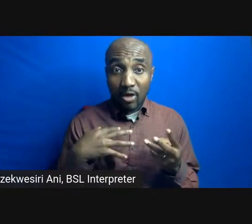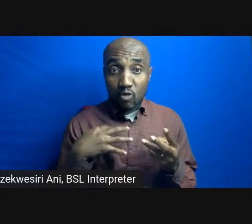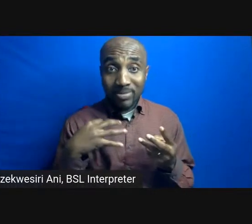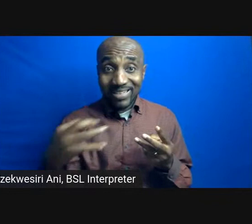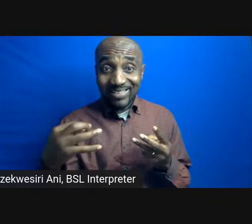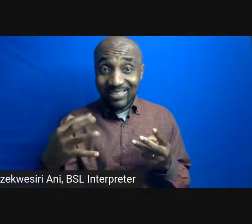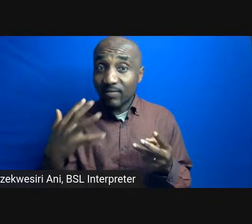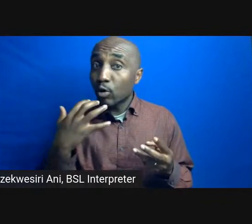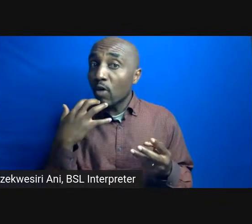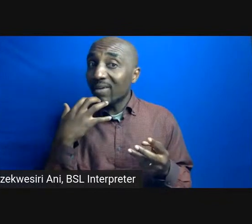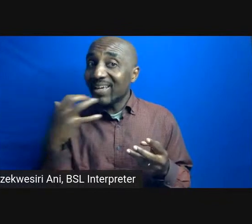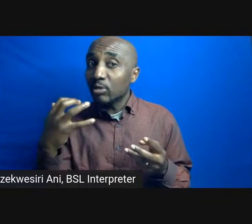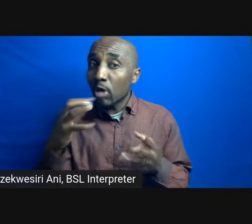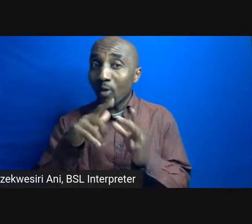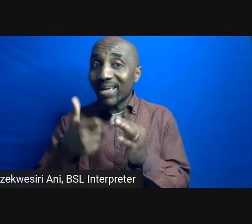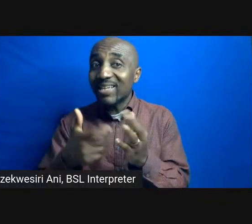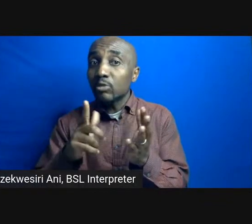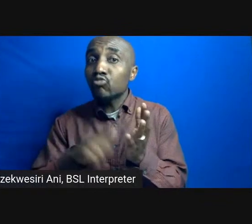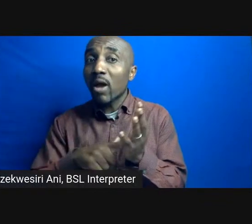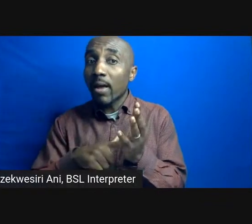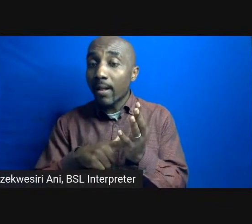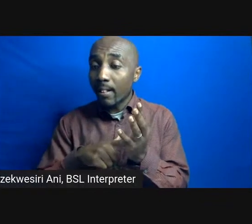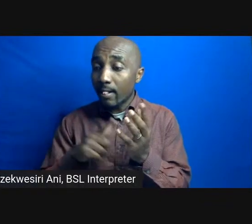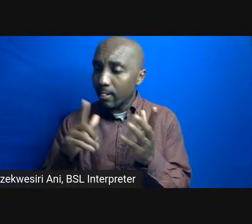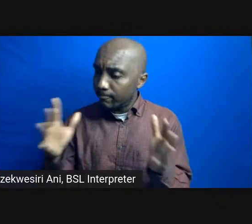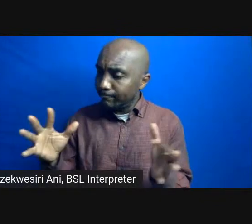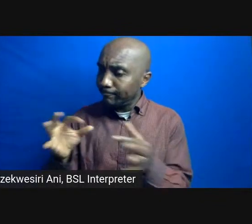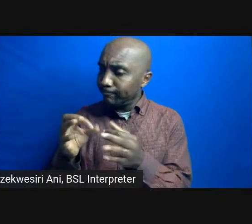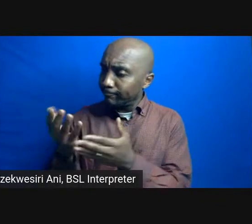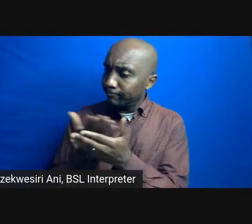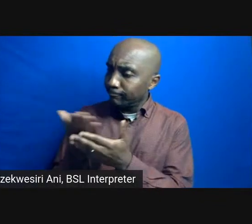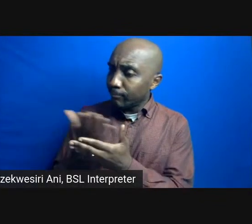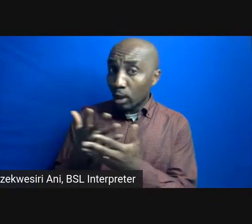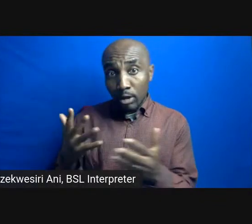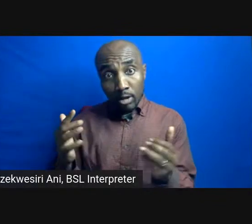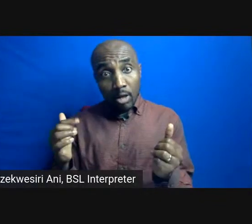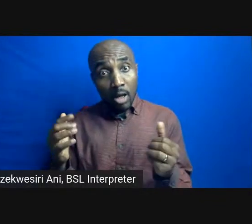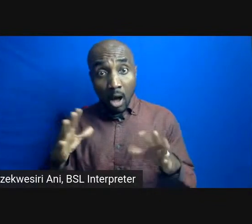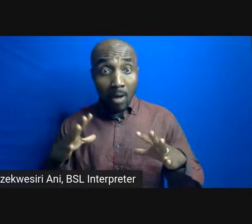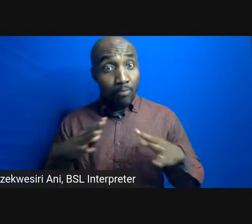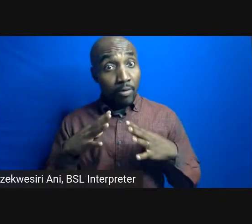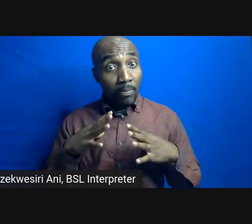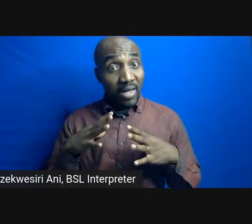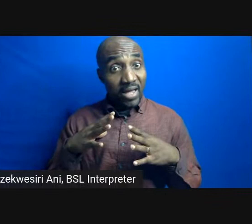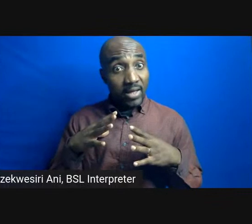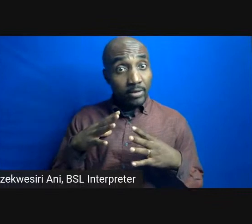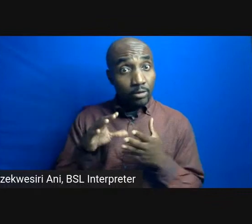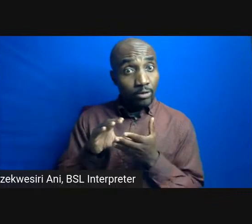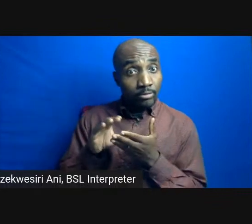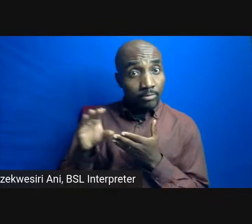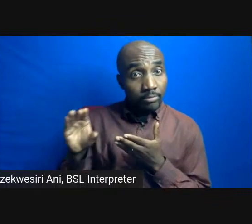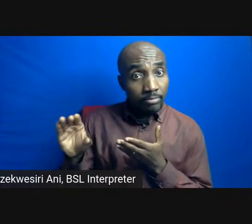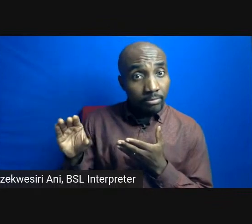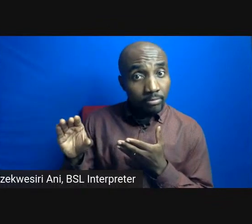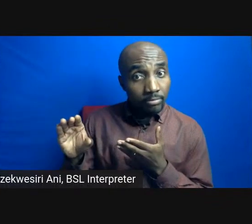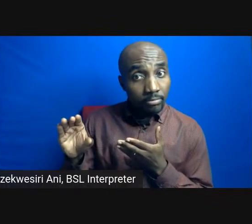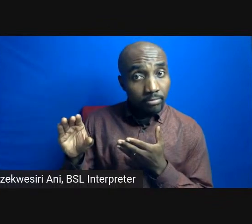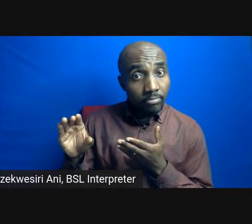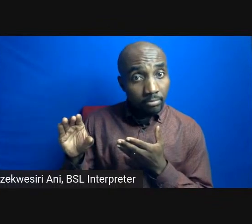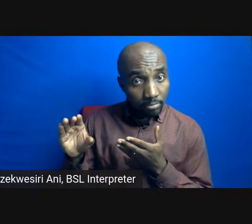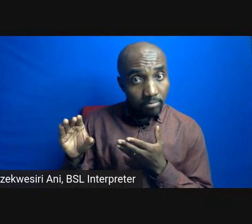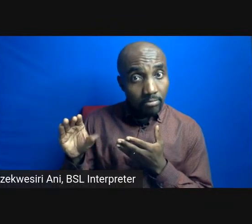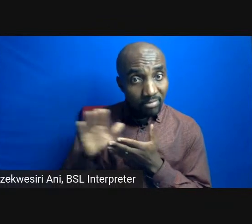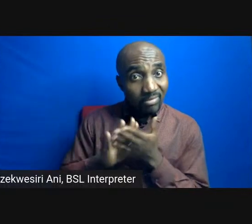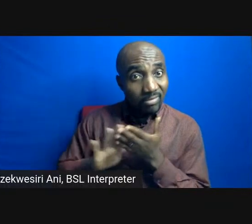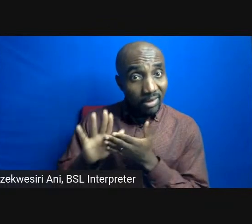Israel, to bring about a solution of the material indemnity problem, thus easing